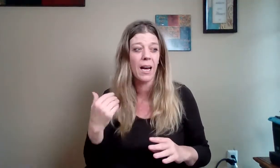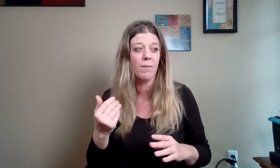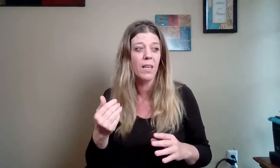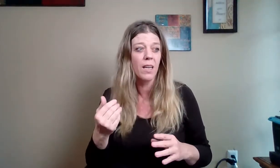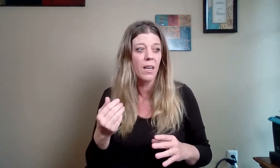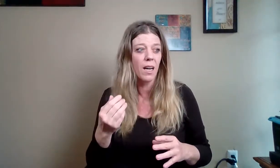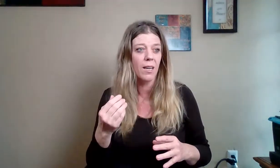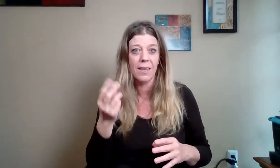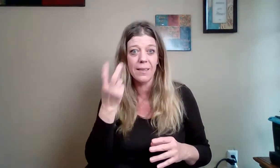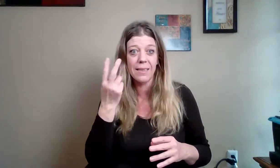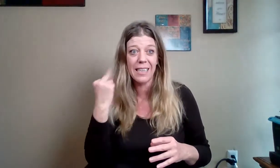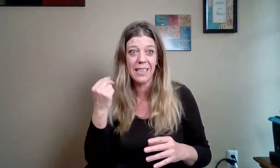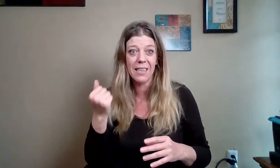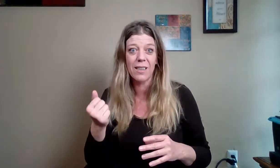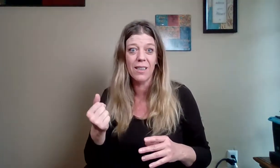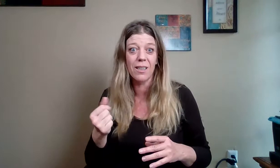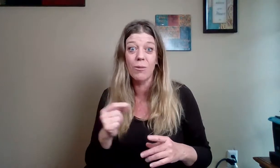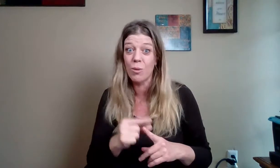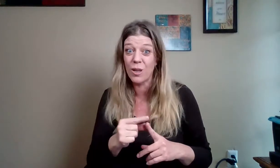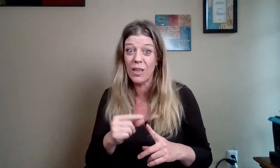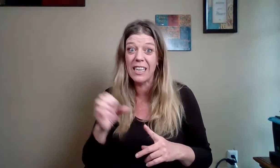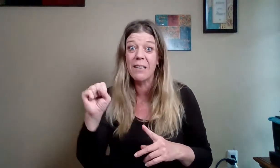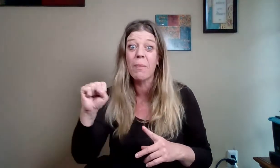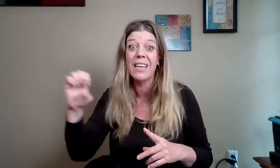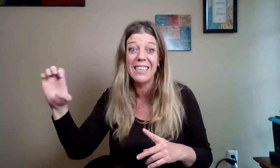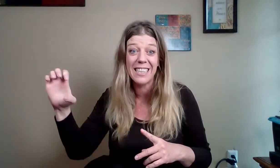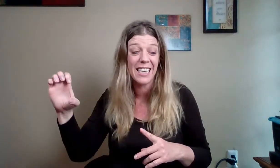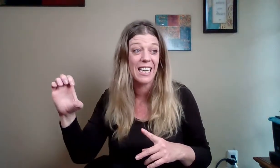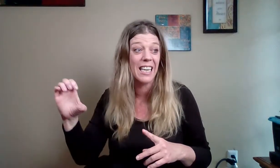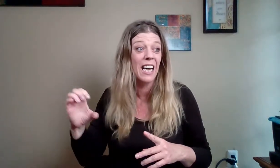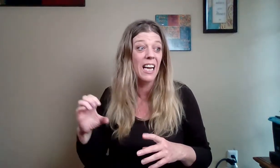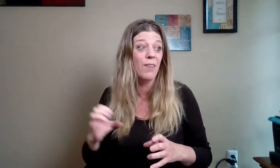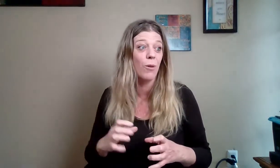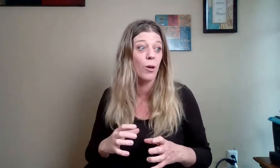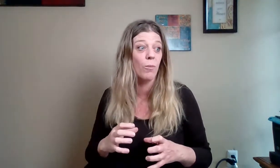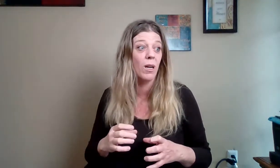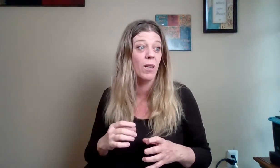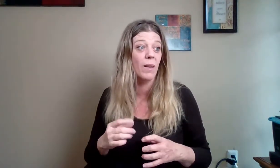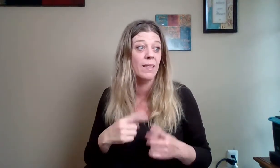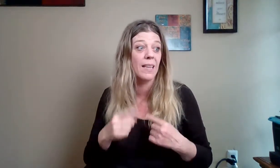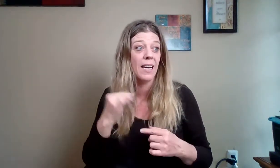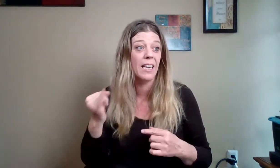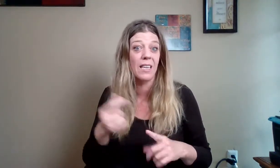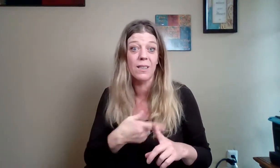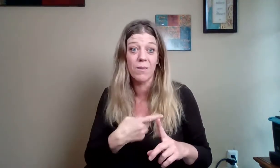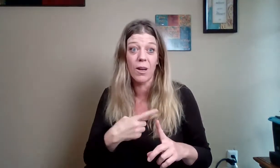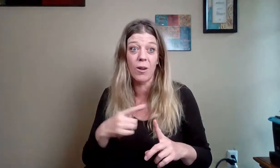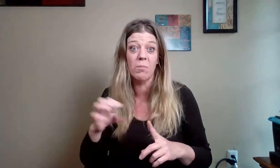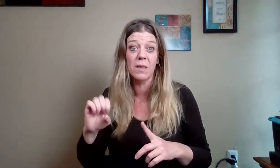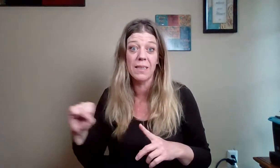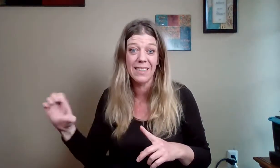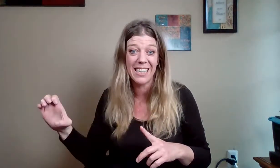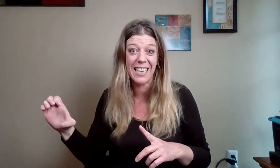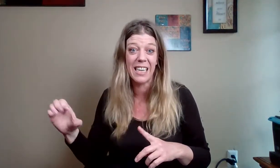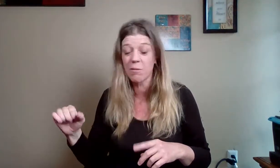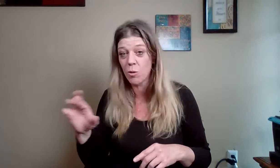have seen the word see from the sign is from C